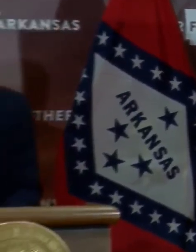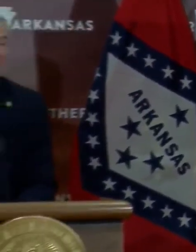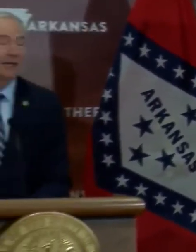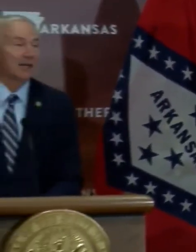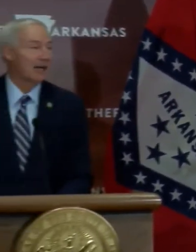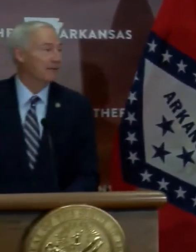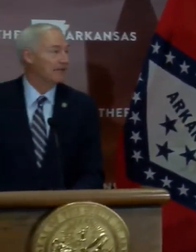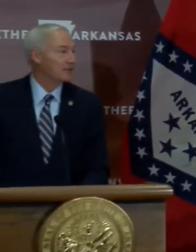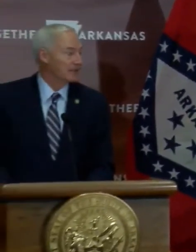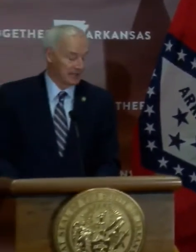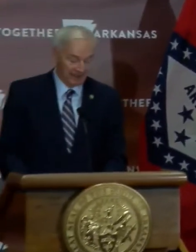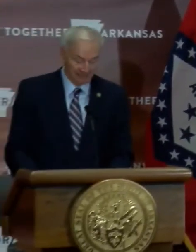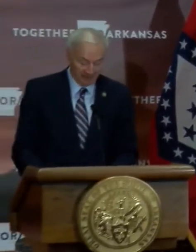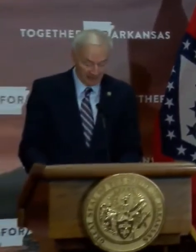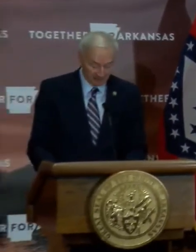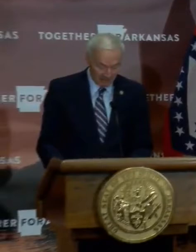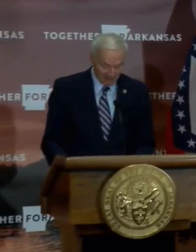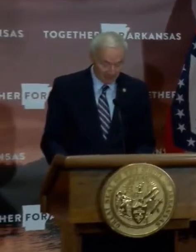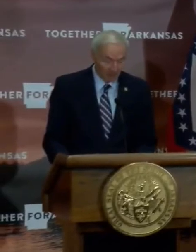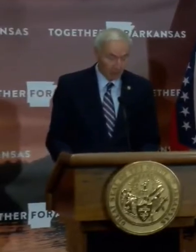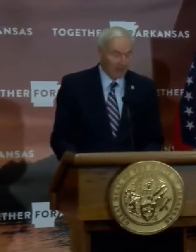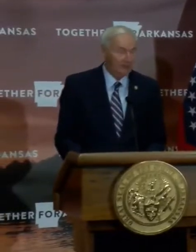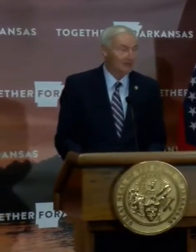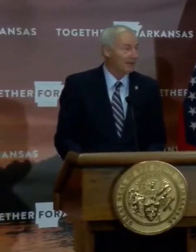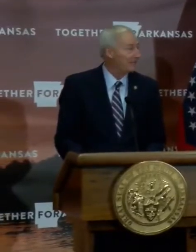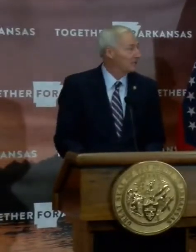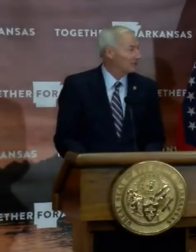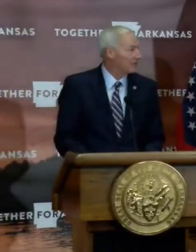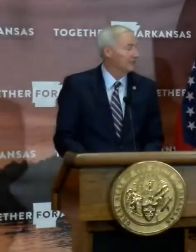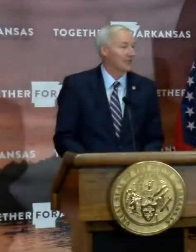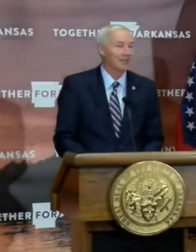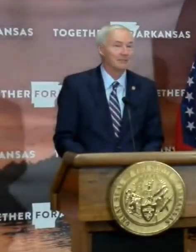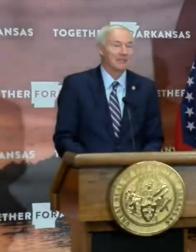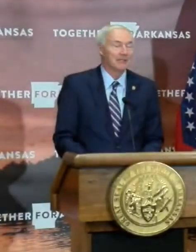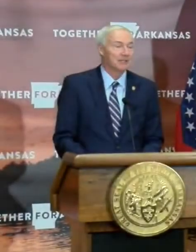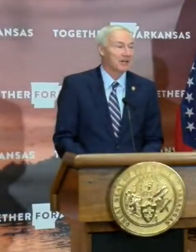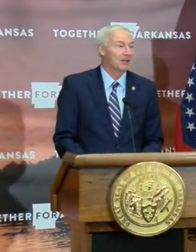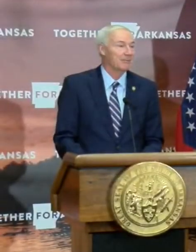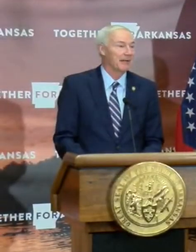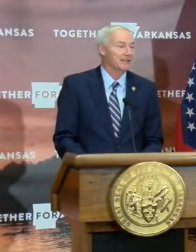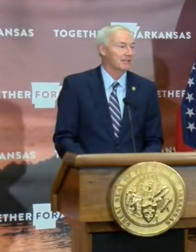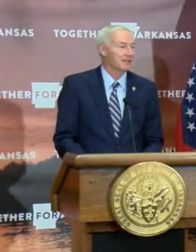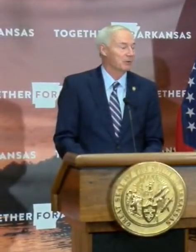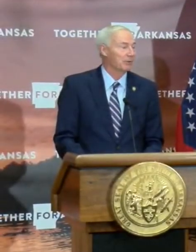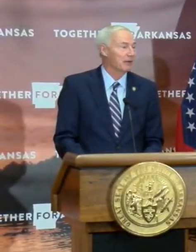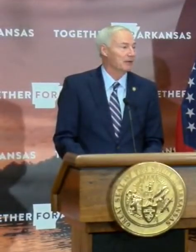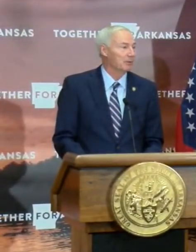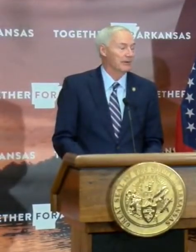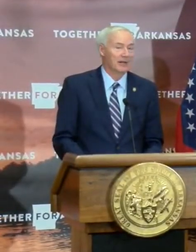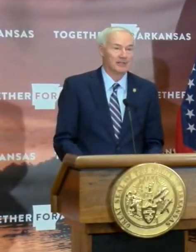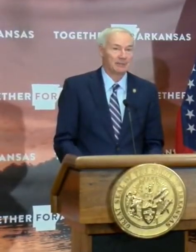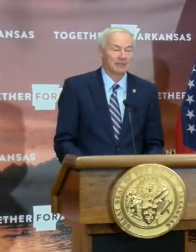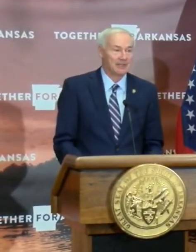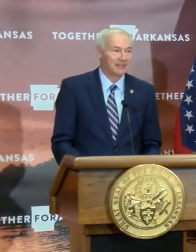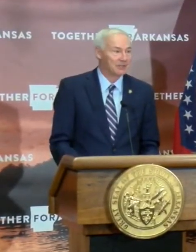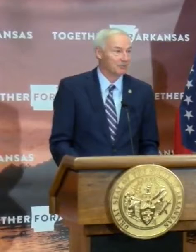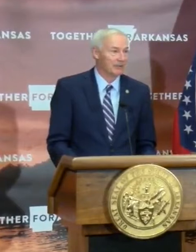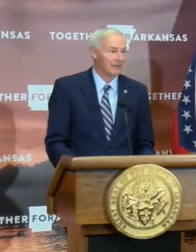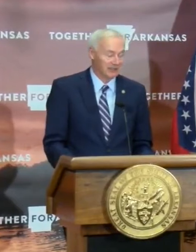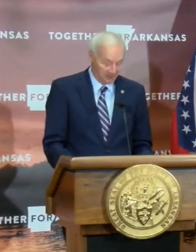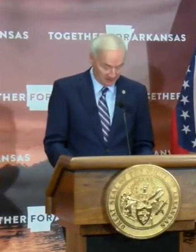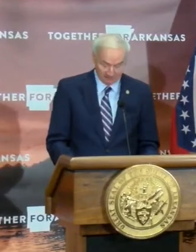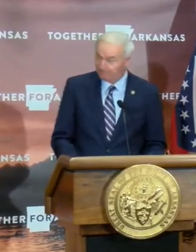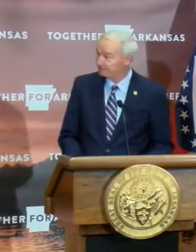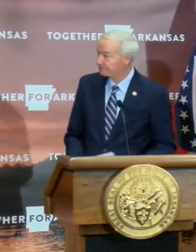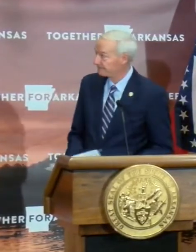your comments, and followed by Troy Wells of Baptist Health to come to talk about where we are with our hospitalizations